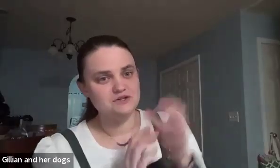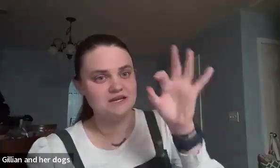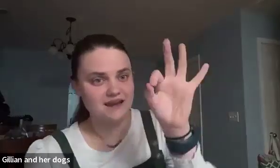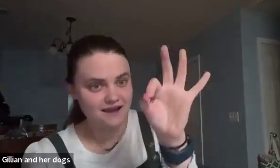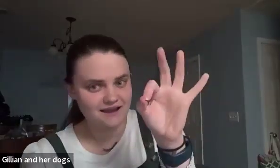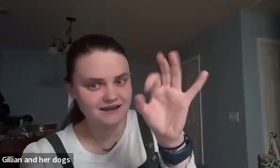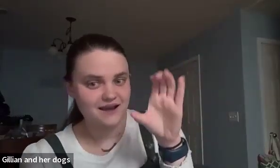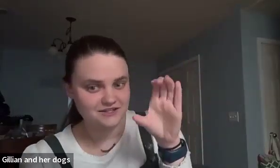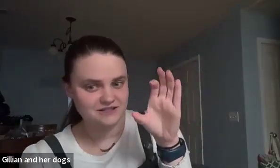to